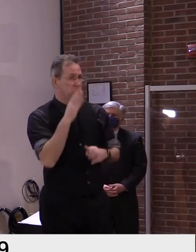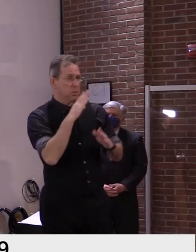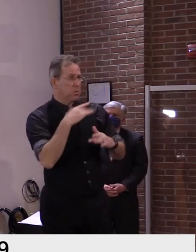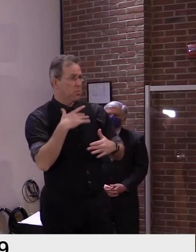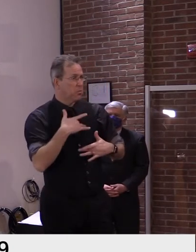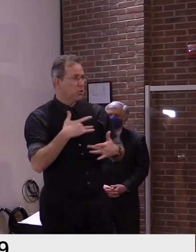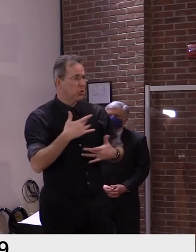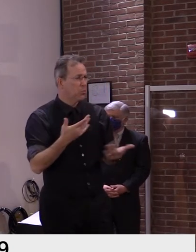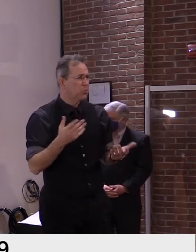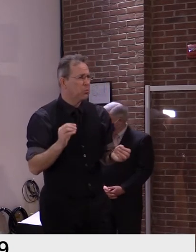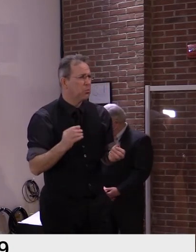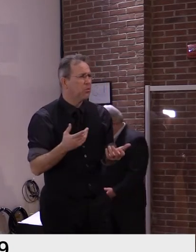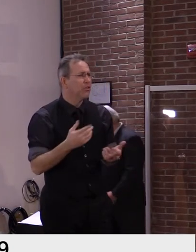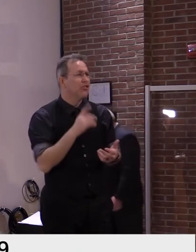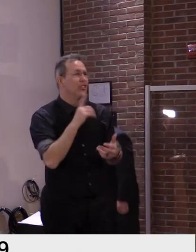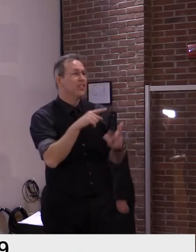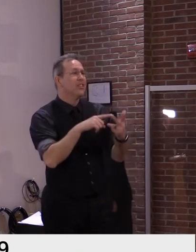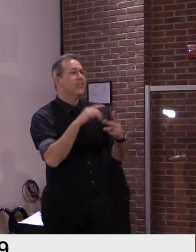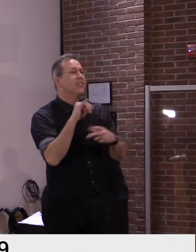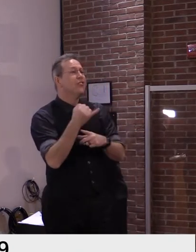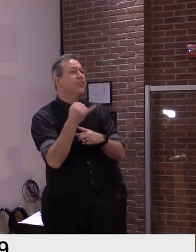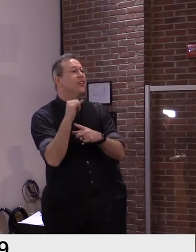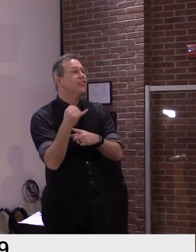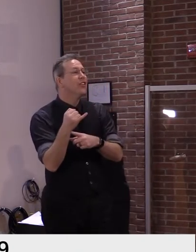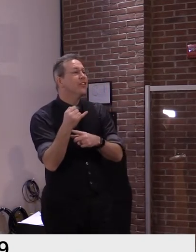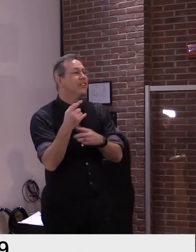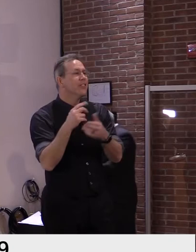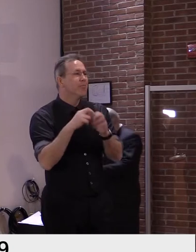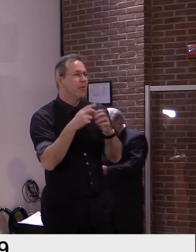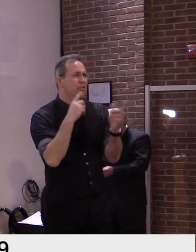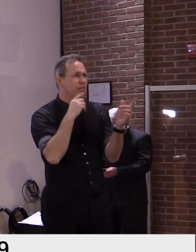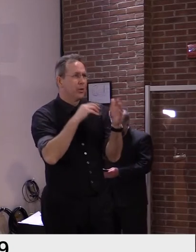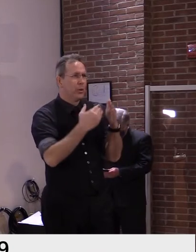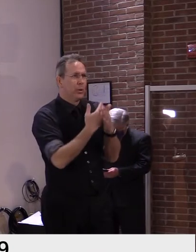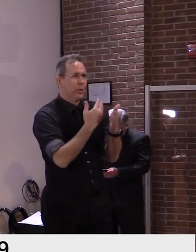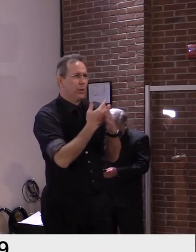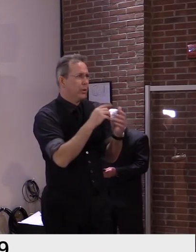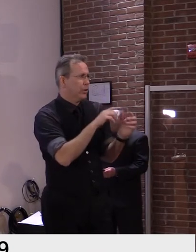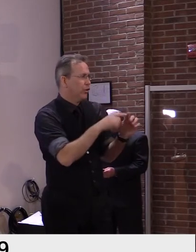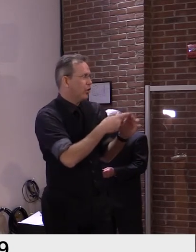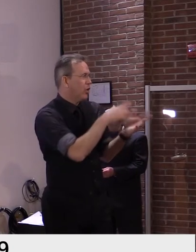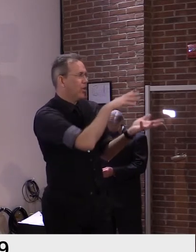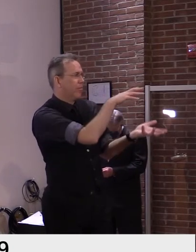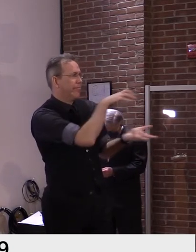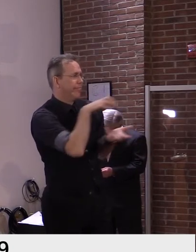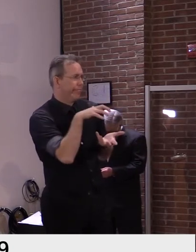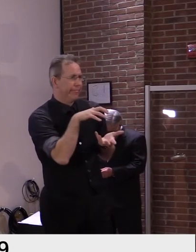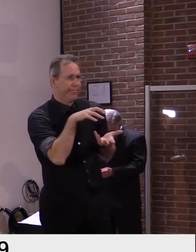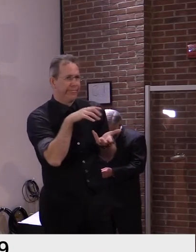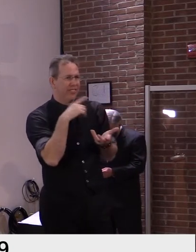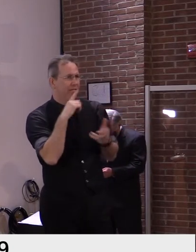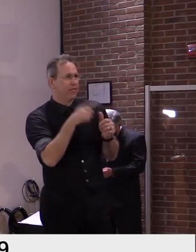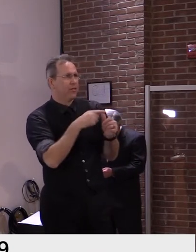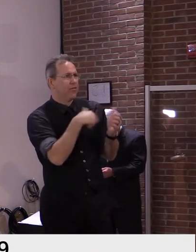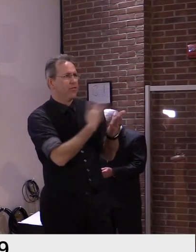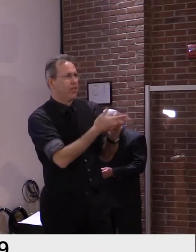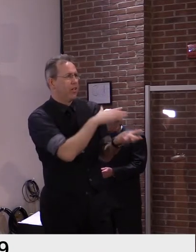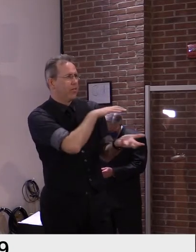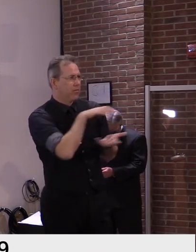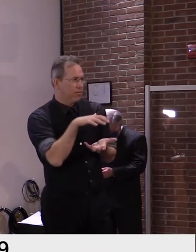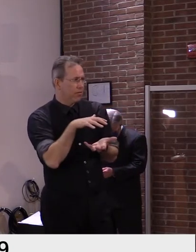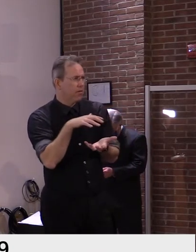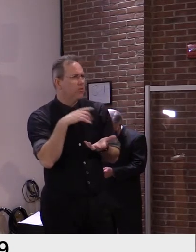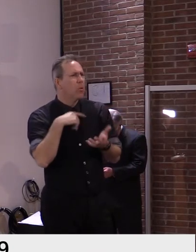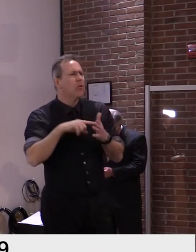it into Vermont. We're going to start offering it next week. I think we'll know